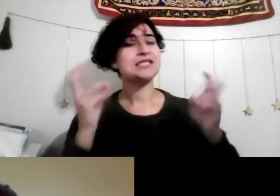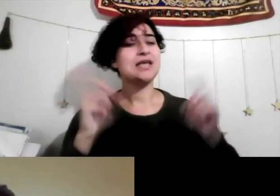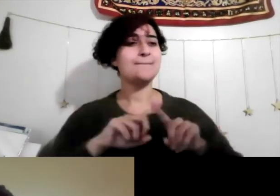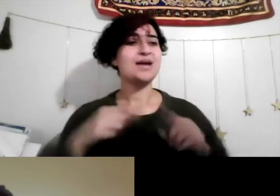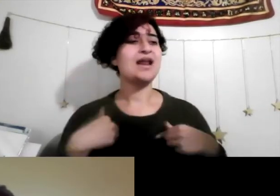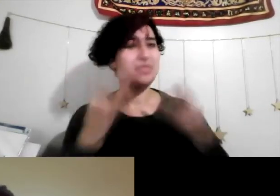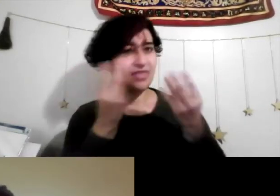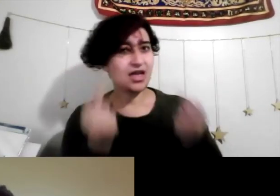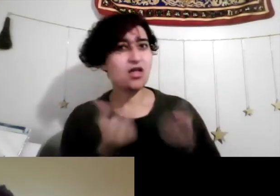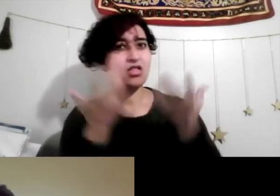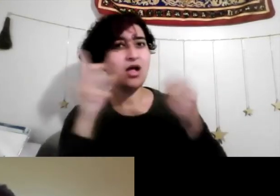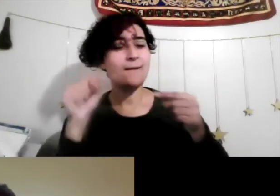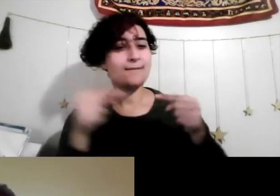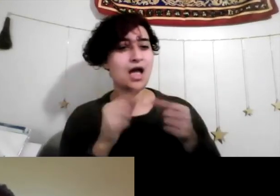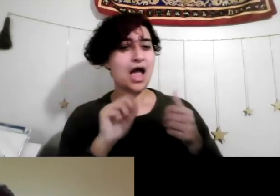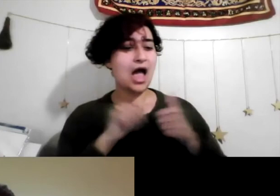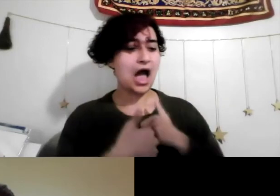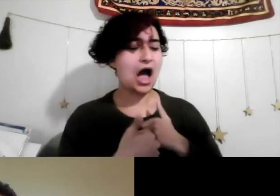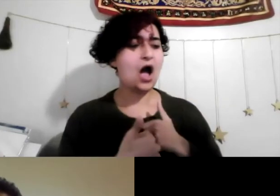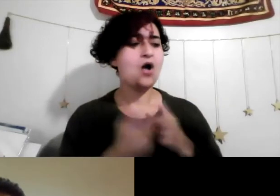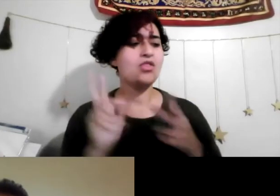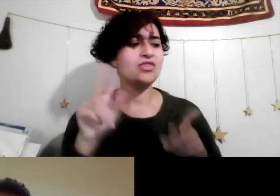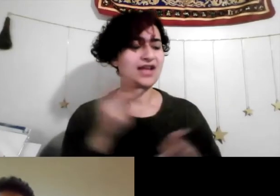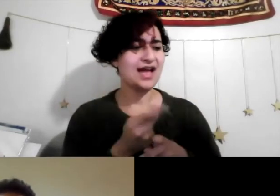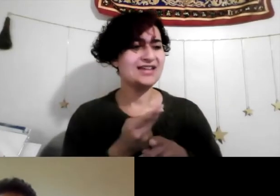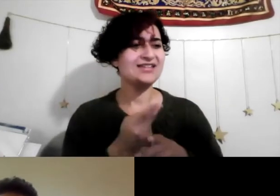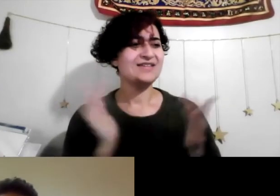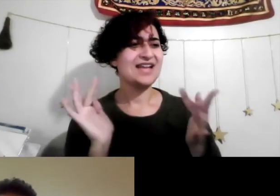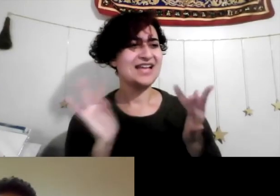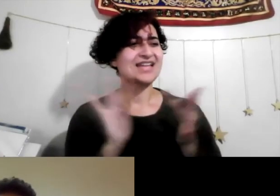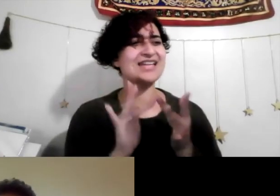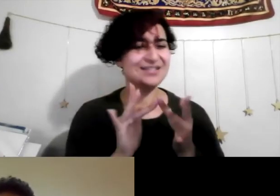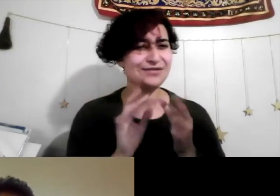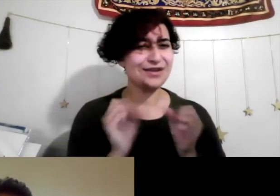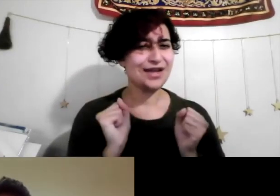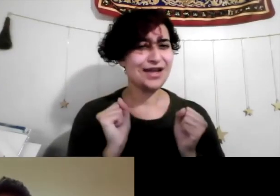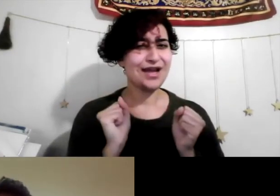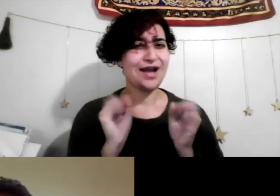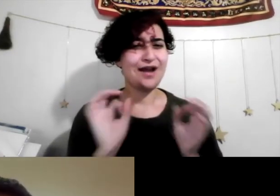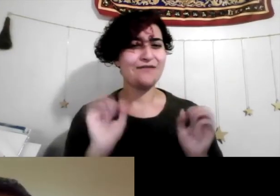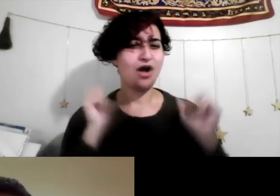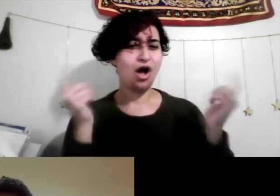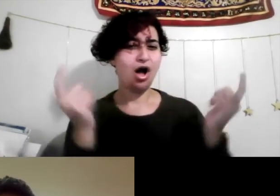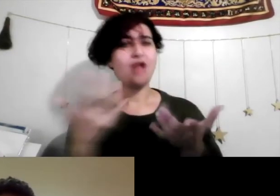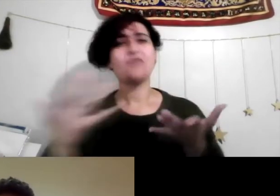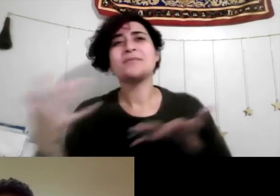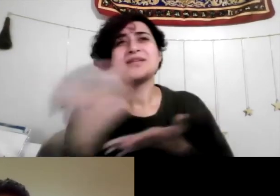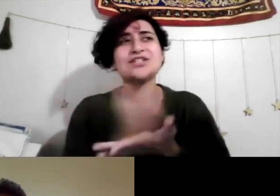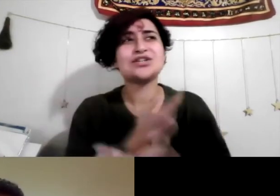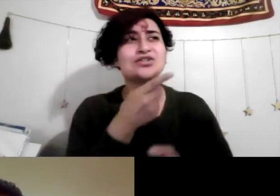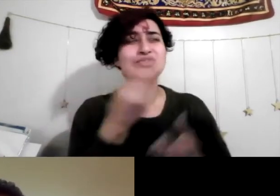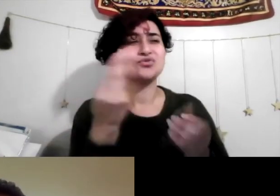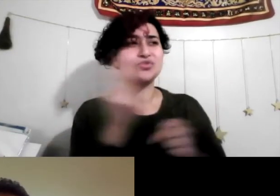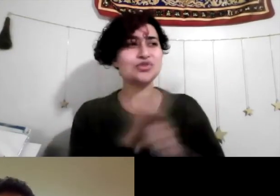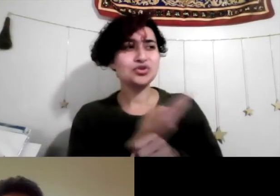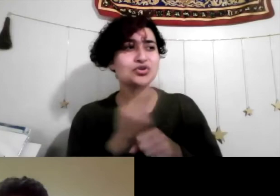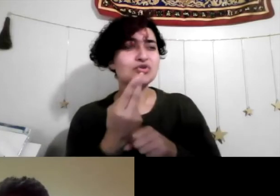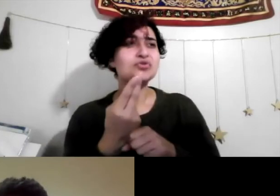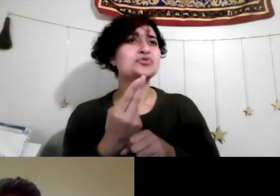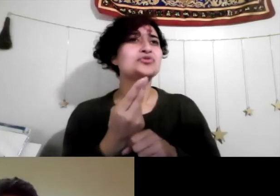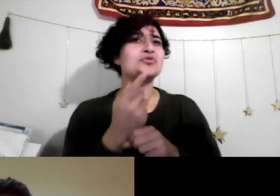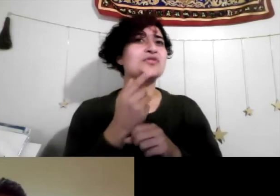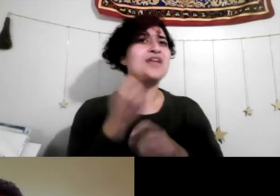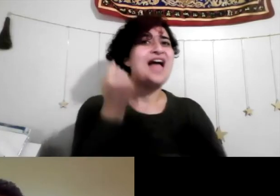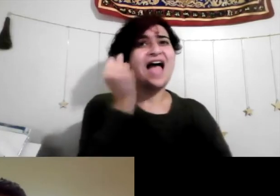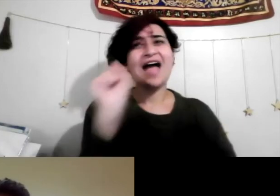the kind of connectivity of all of like the materials that you use, the activism